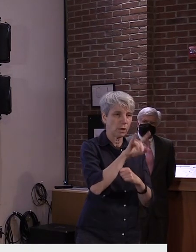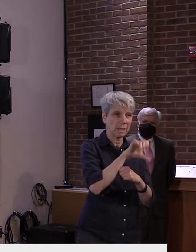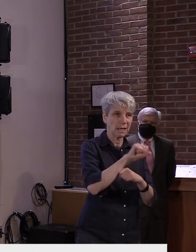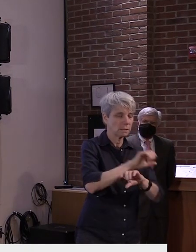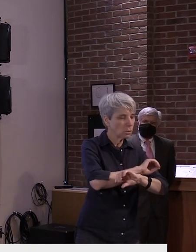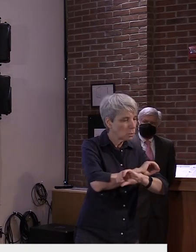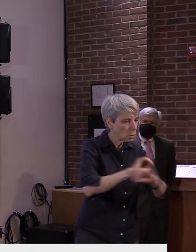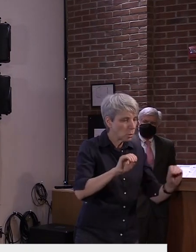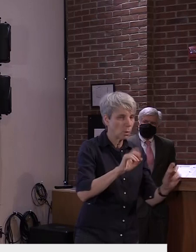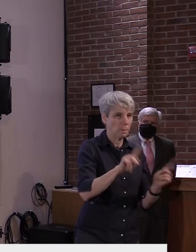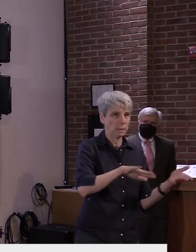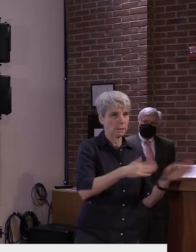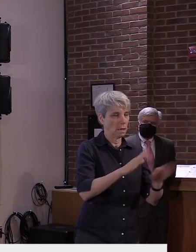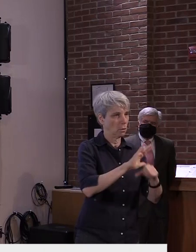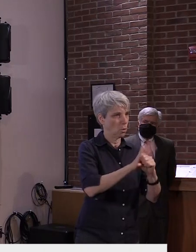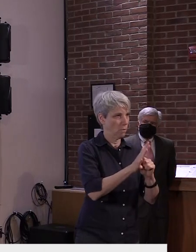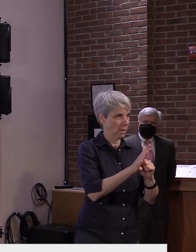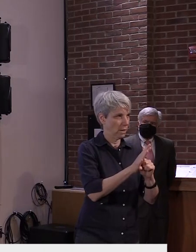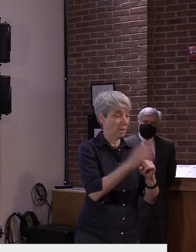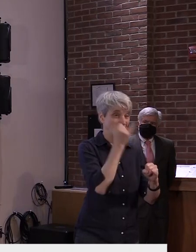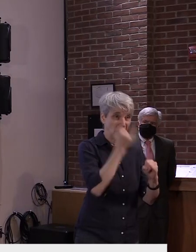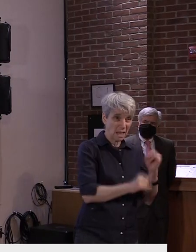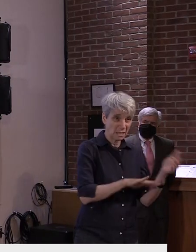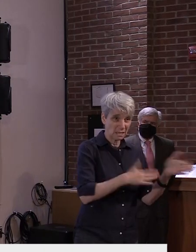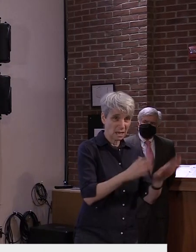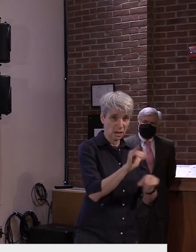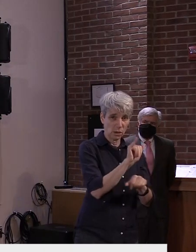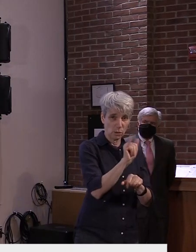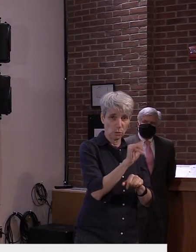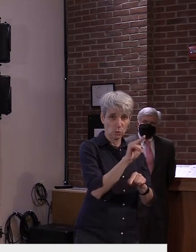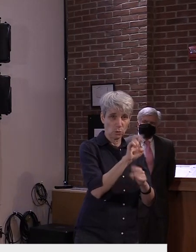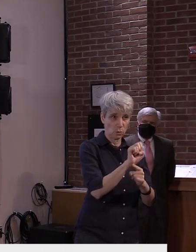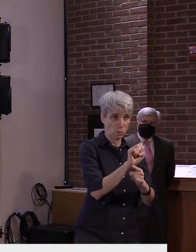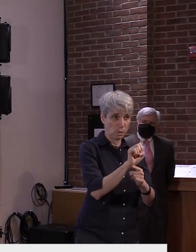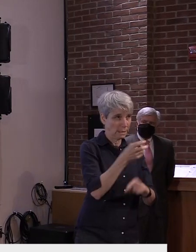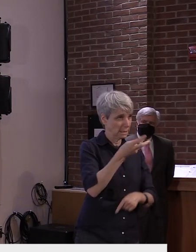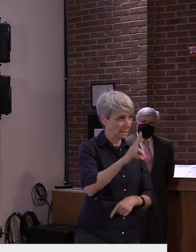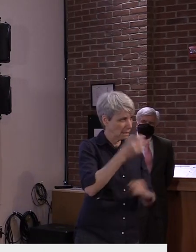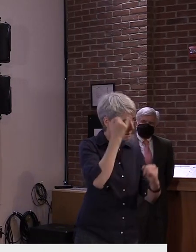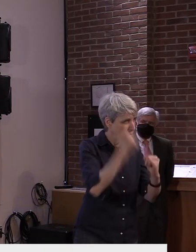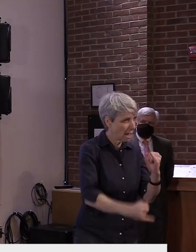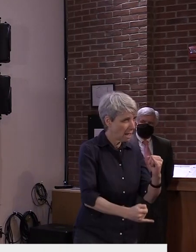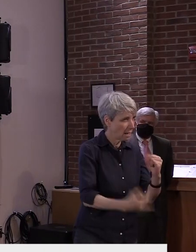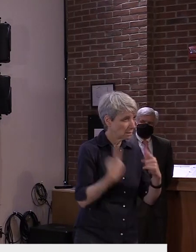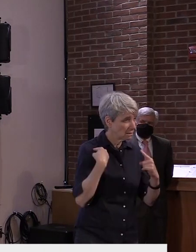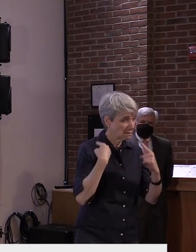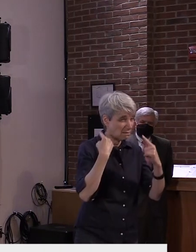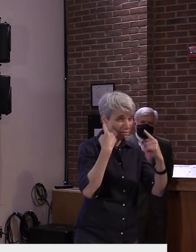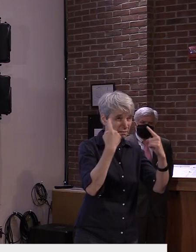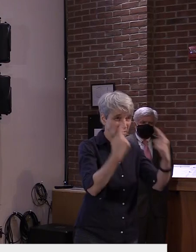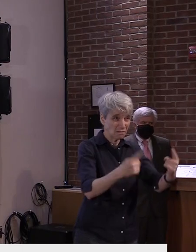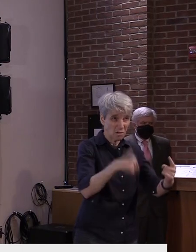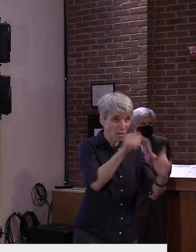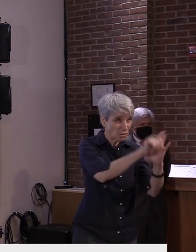none since June 16th. And from a national standpoint, I believe this is unprecedented.